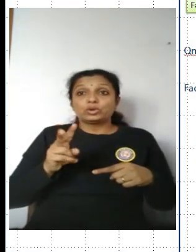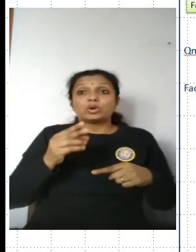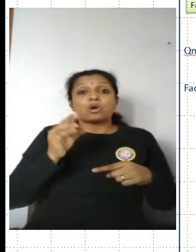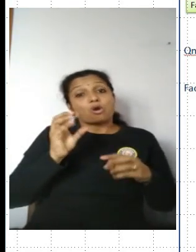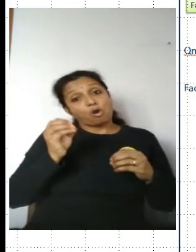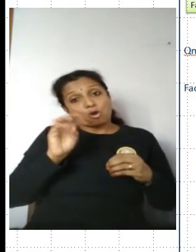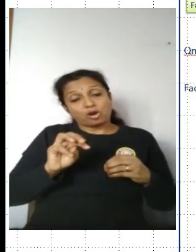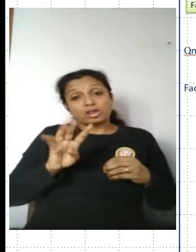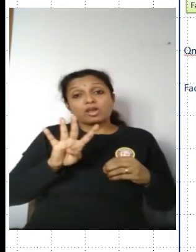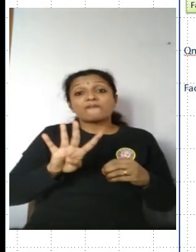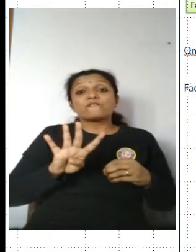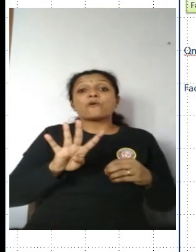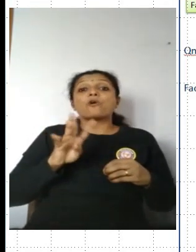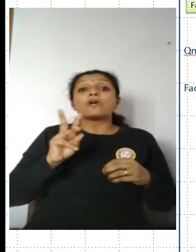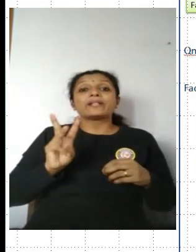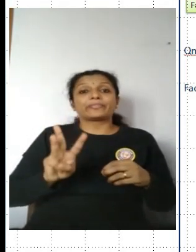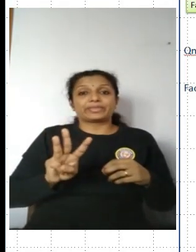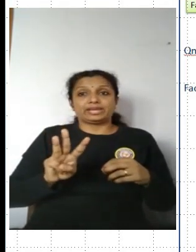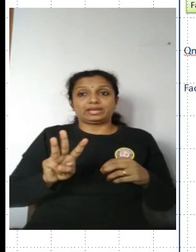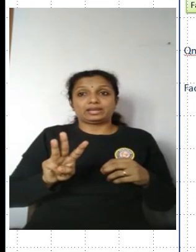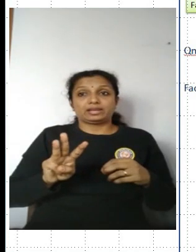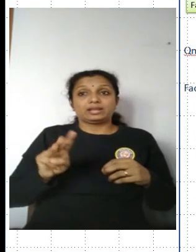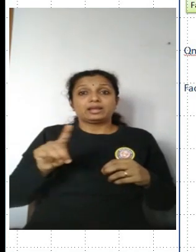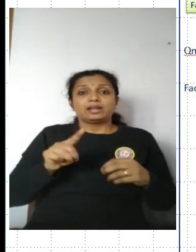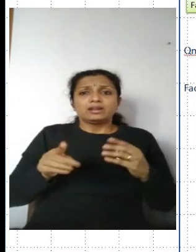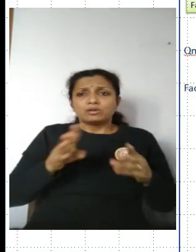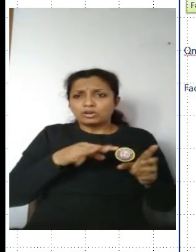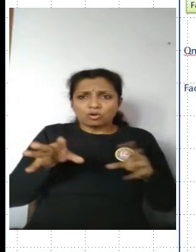6 into 2 or